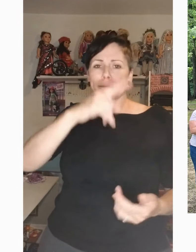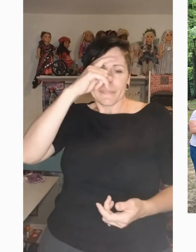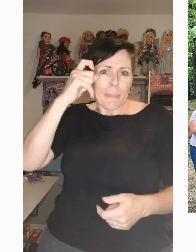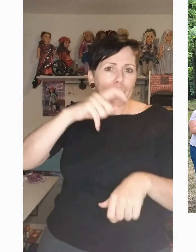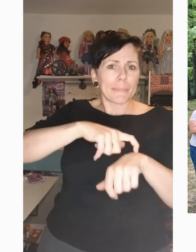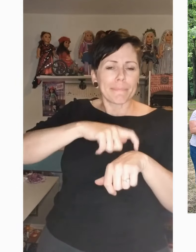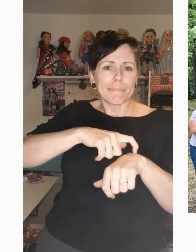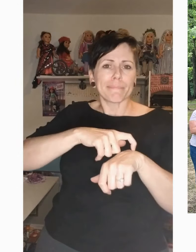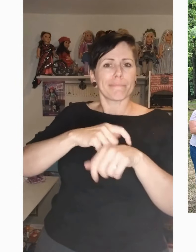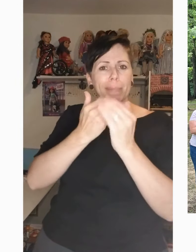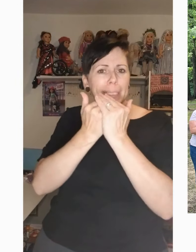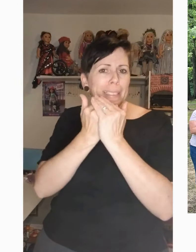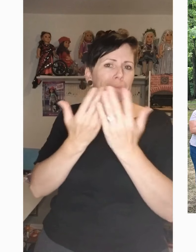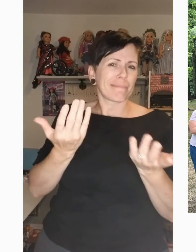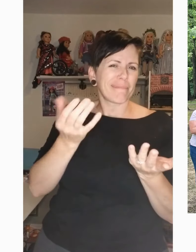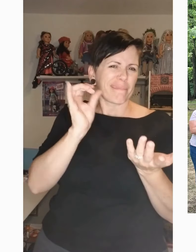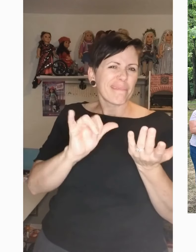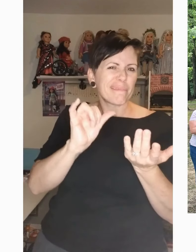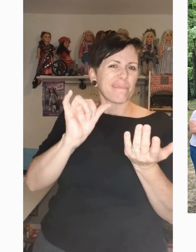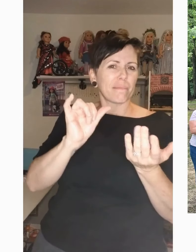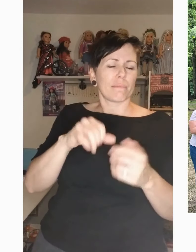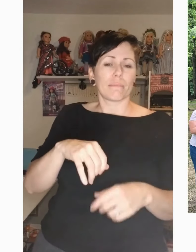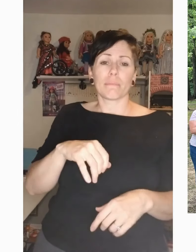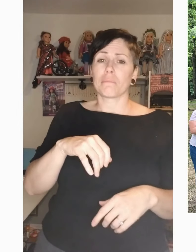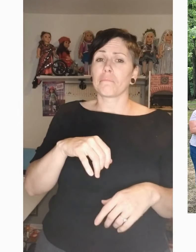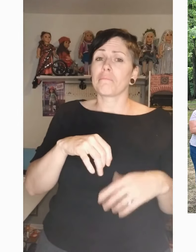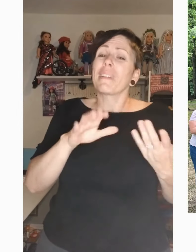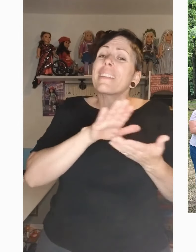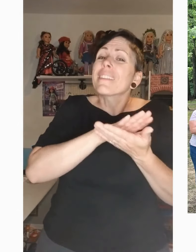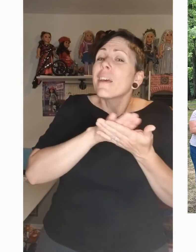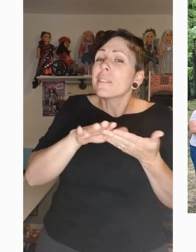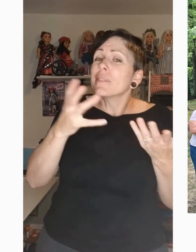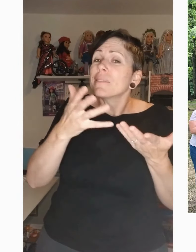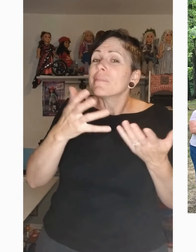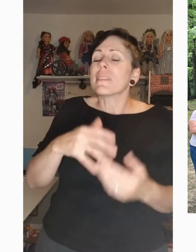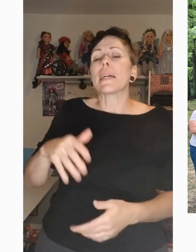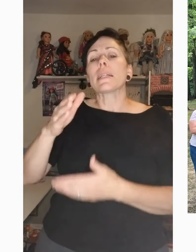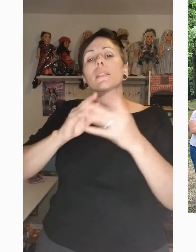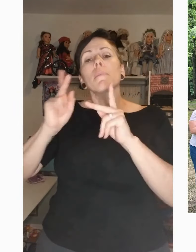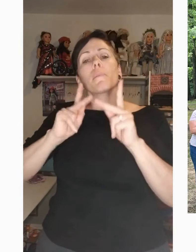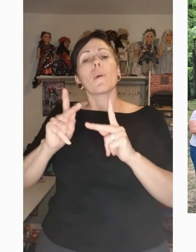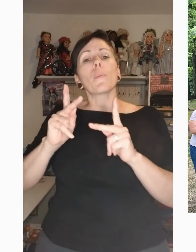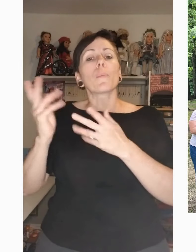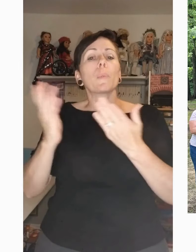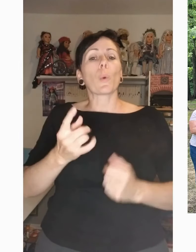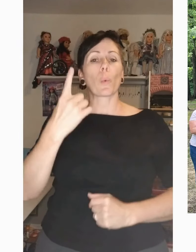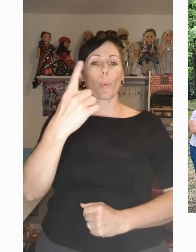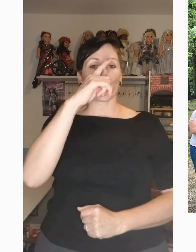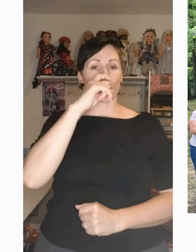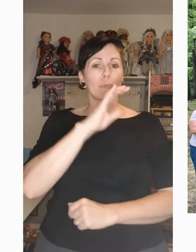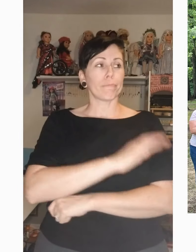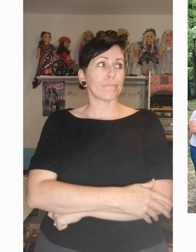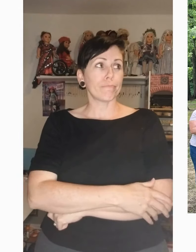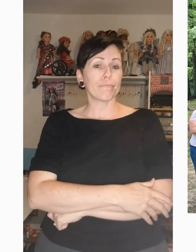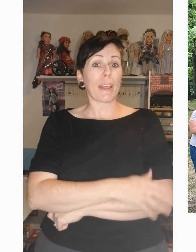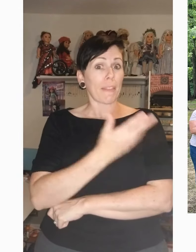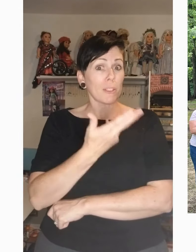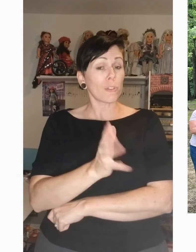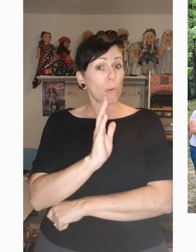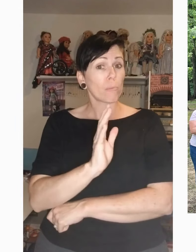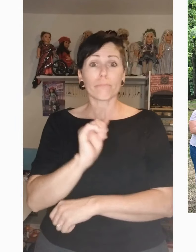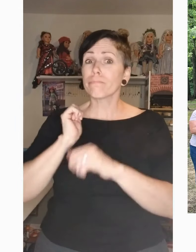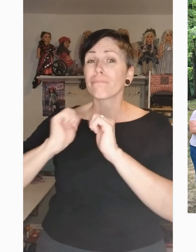just went with that. And the nice thing that happens is some of us have large collections with lots of accessories